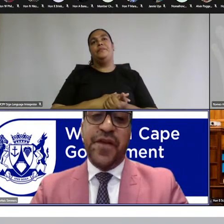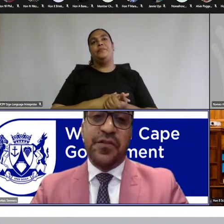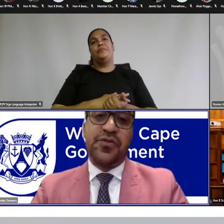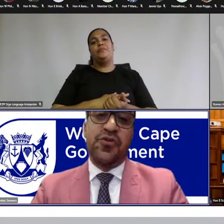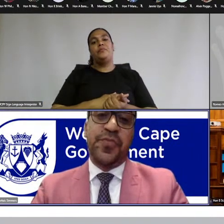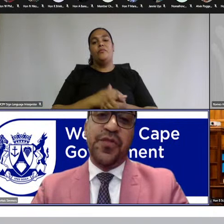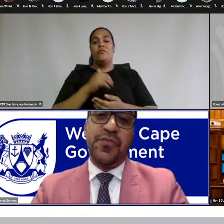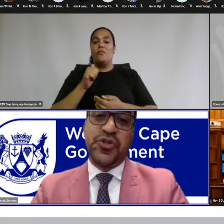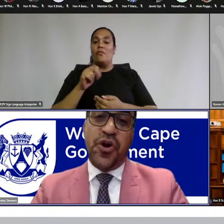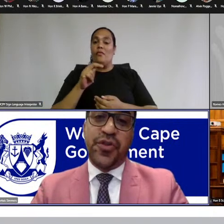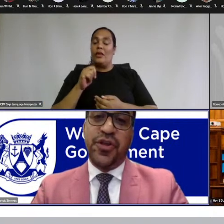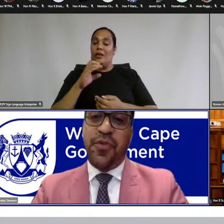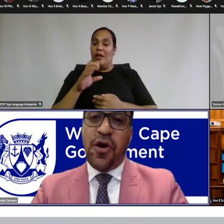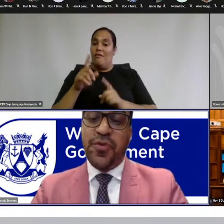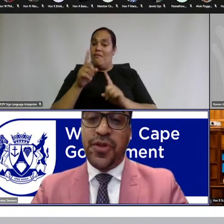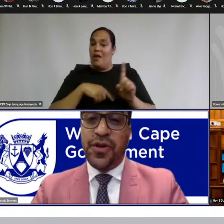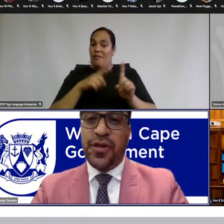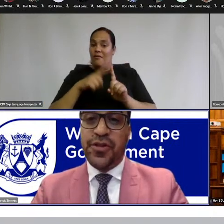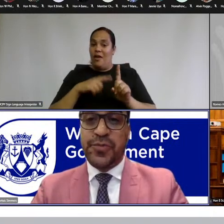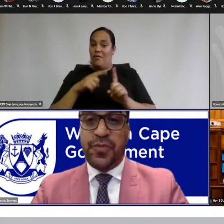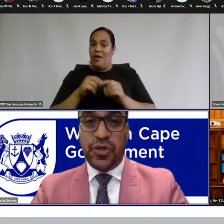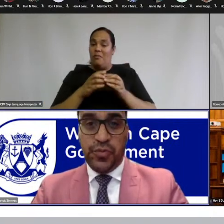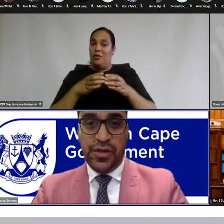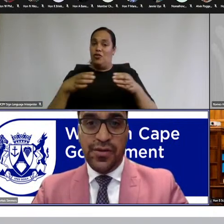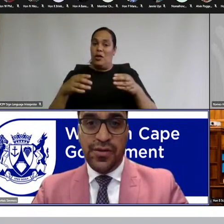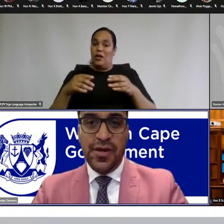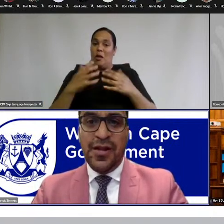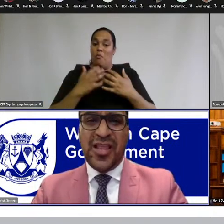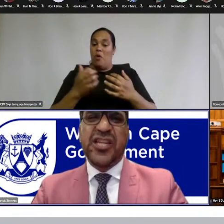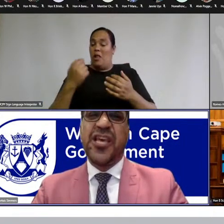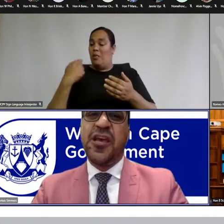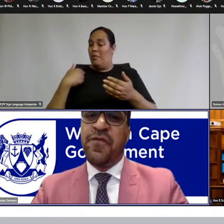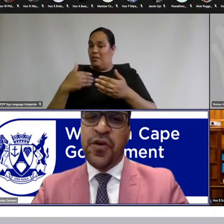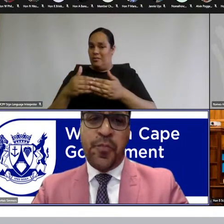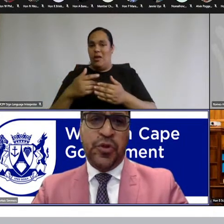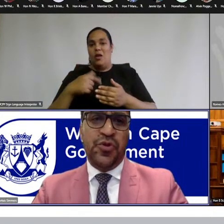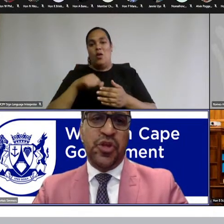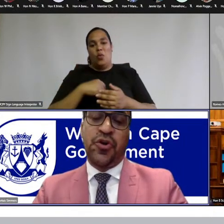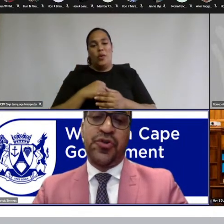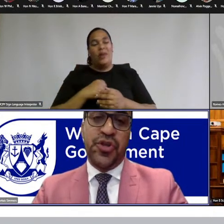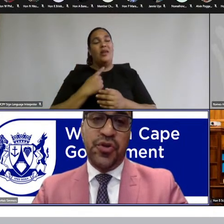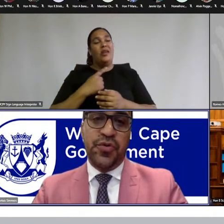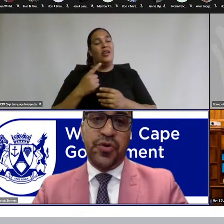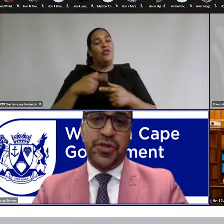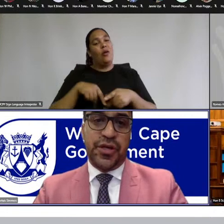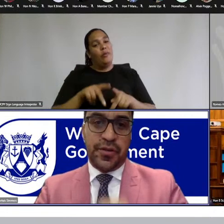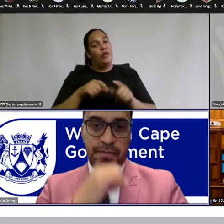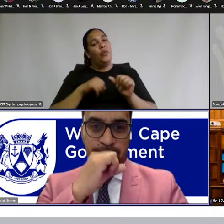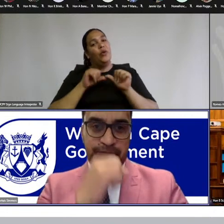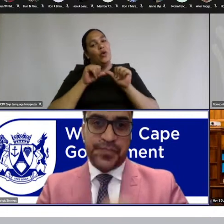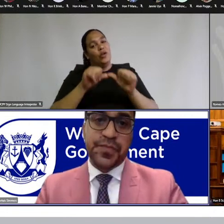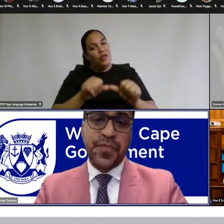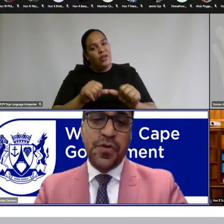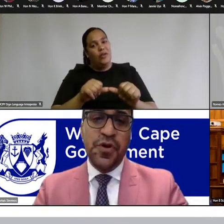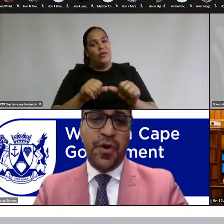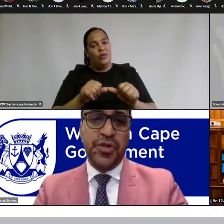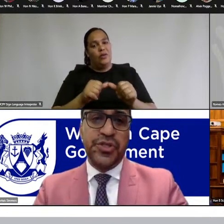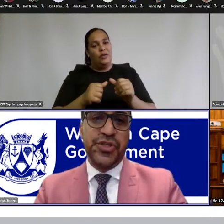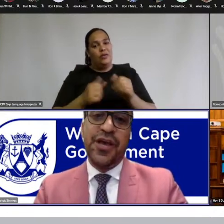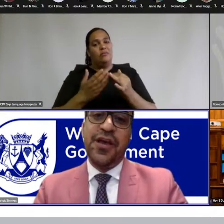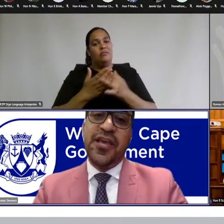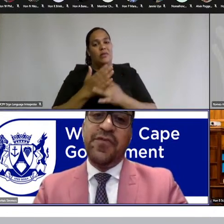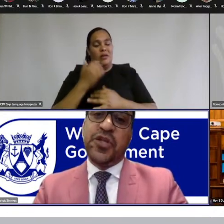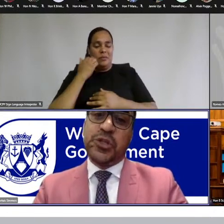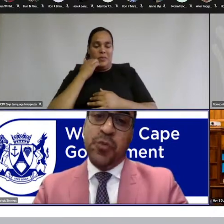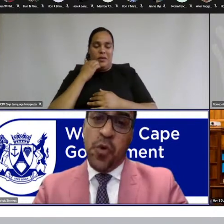as the ANC failed to obtain the majority in Parliament earlier this past week, let us at every opportunity continue to reject,